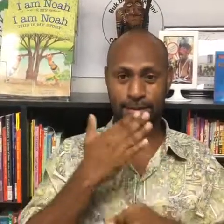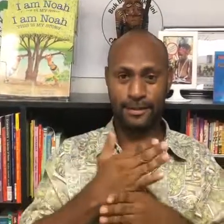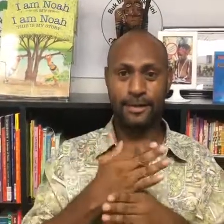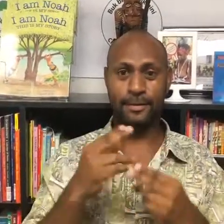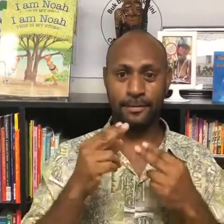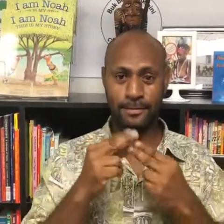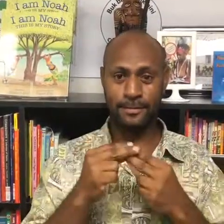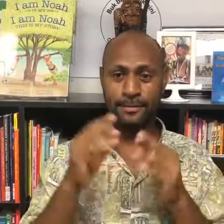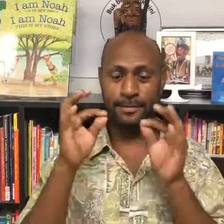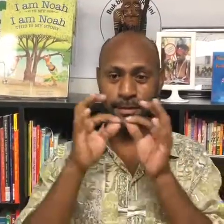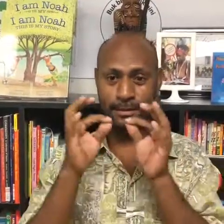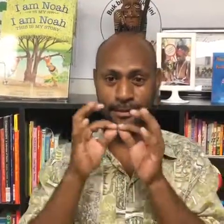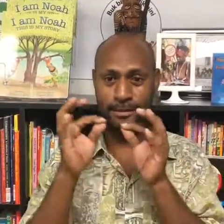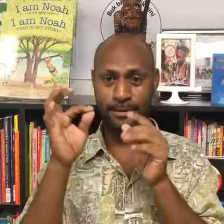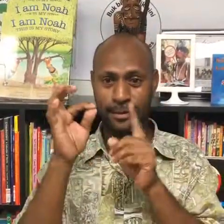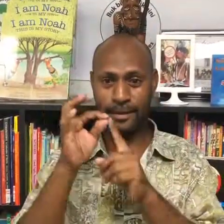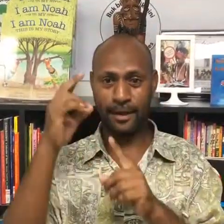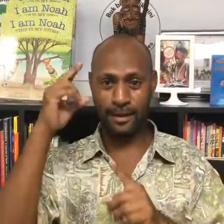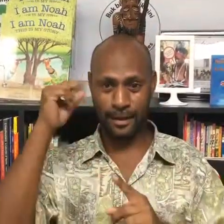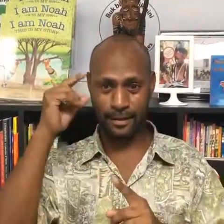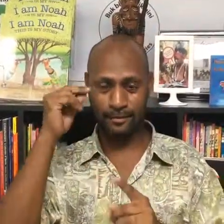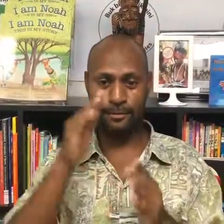I work with Boplum Pikinini.